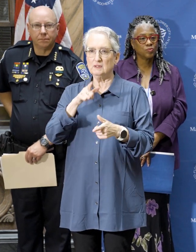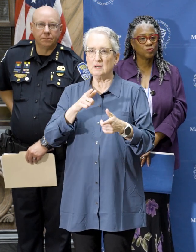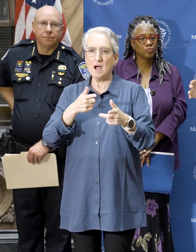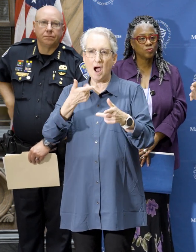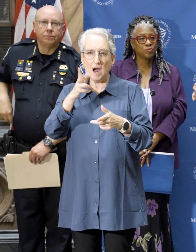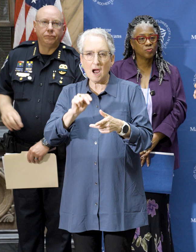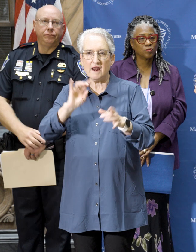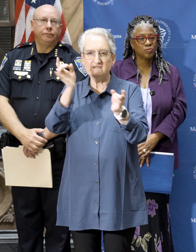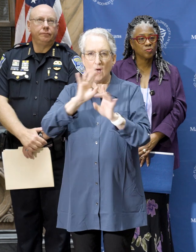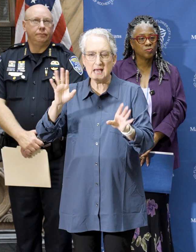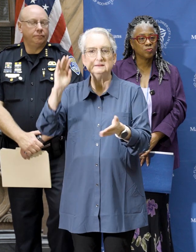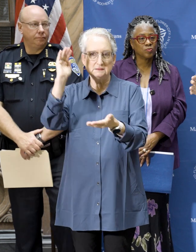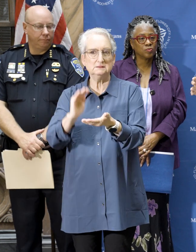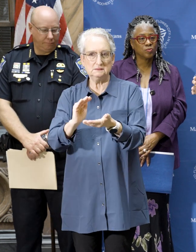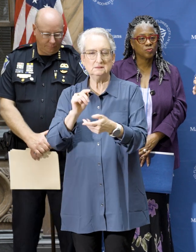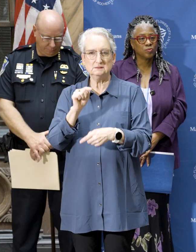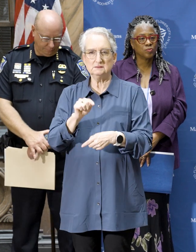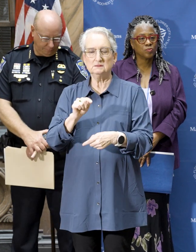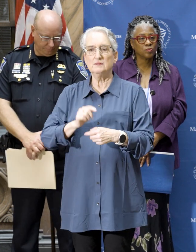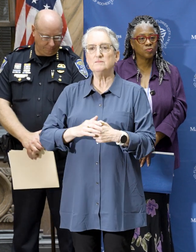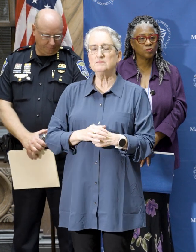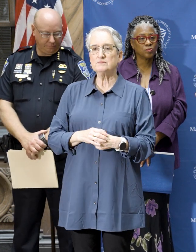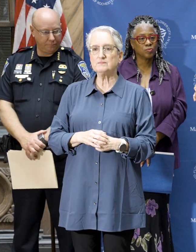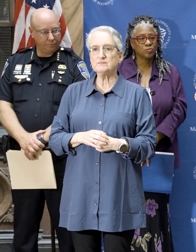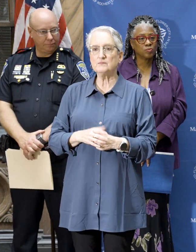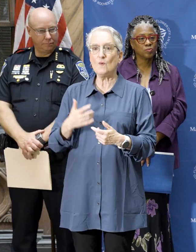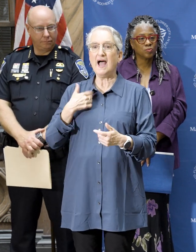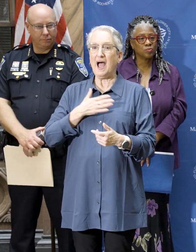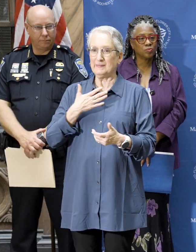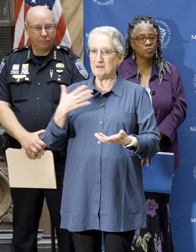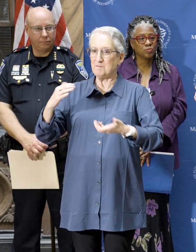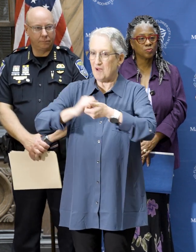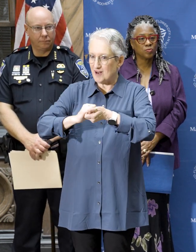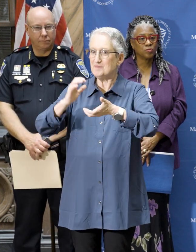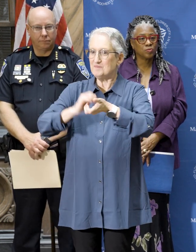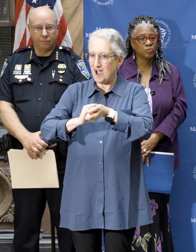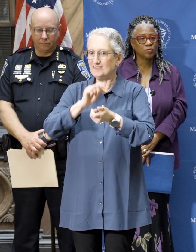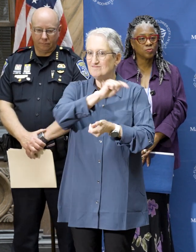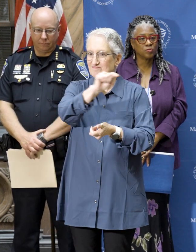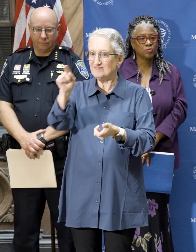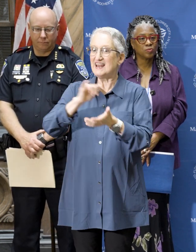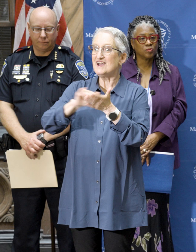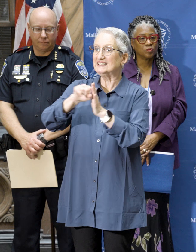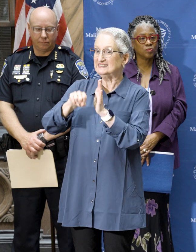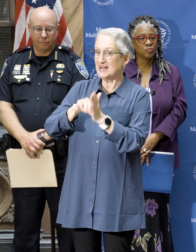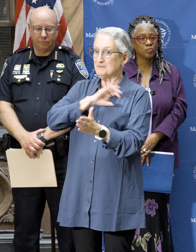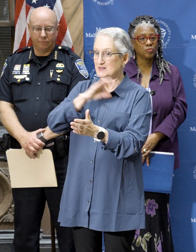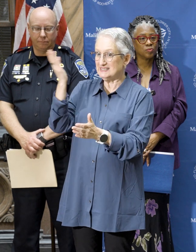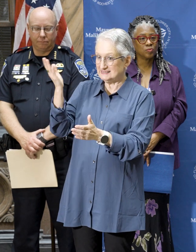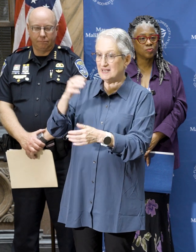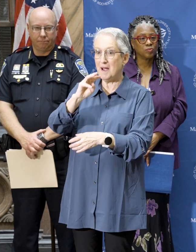the U.S. Attorney to ATF to Monroe County Sheriffs, New York State Police, Rochester Police